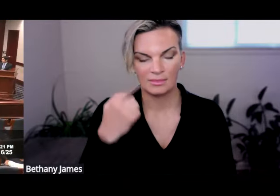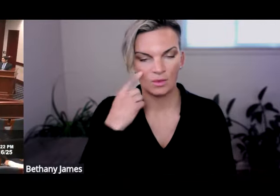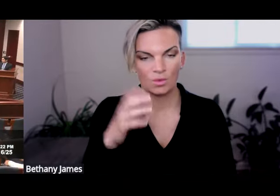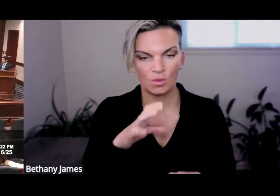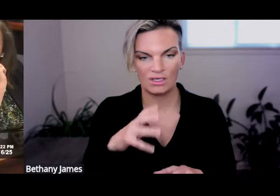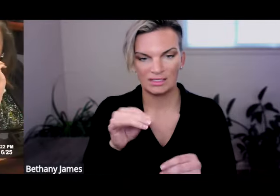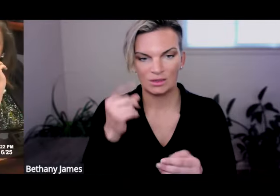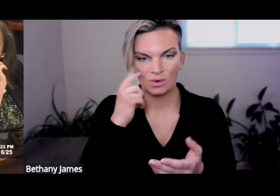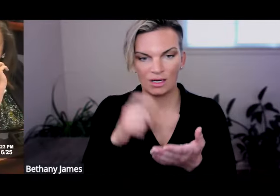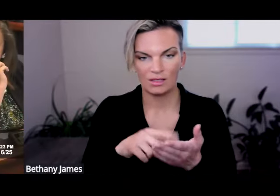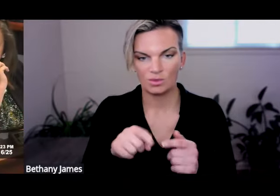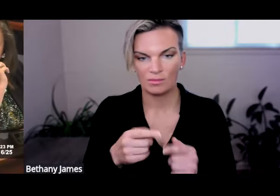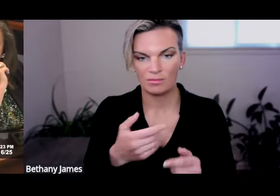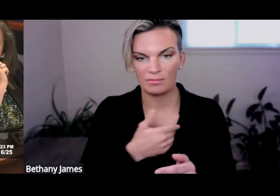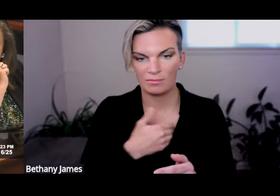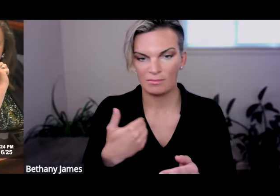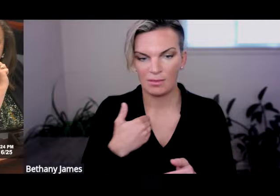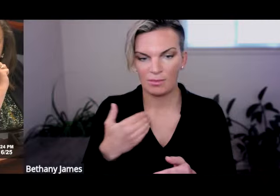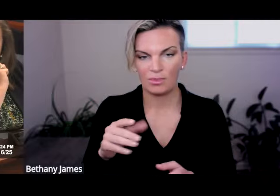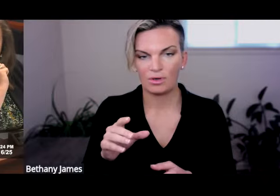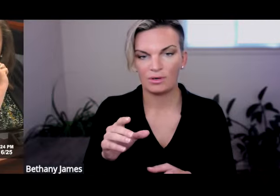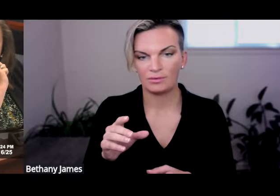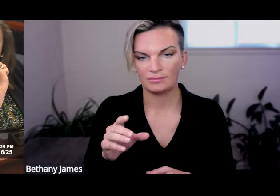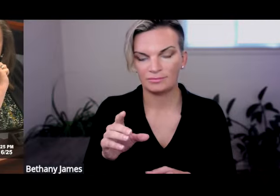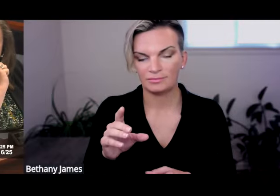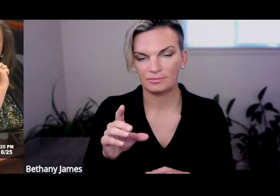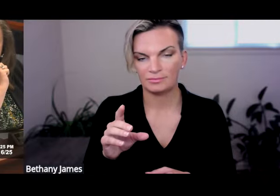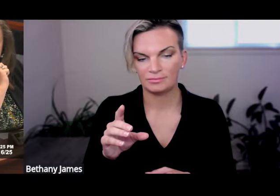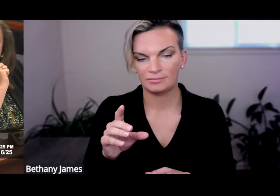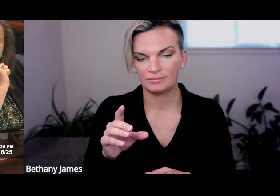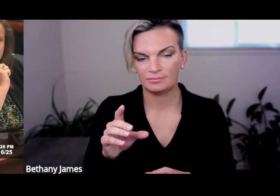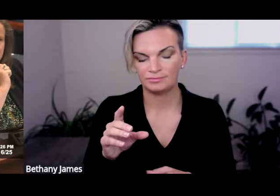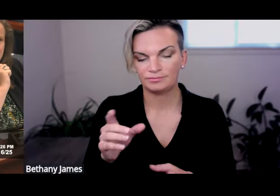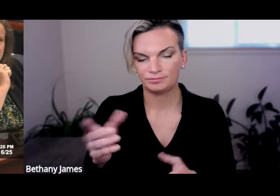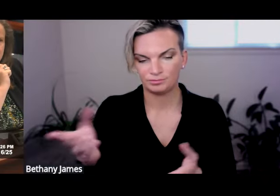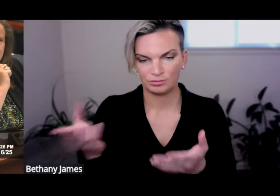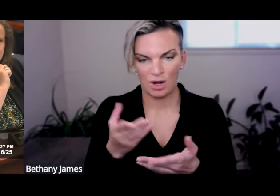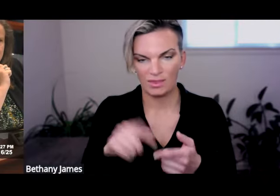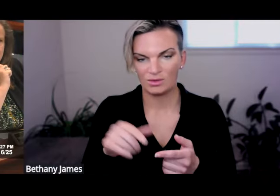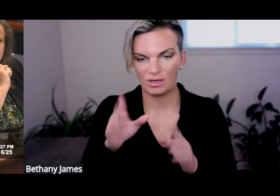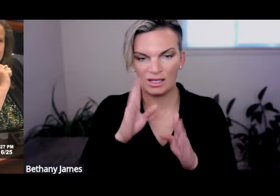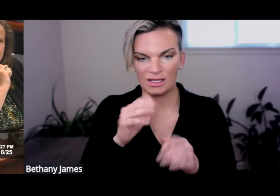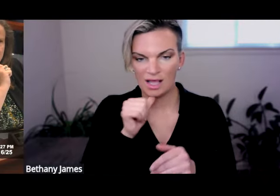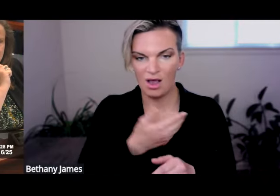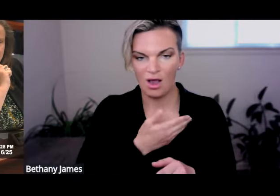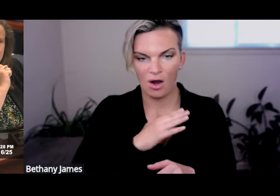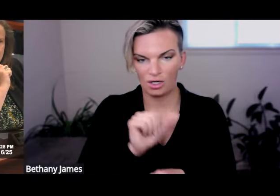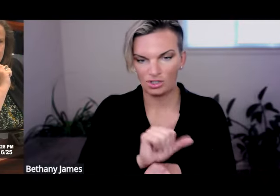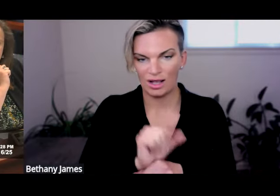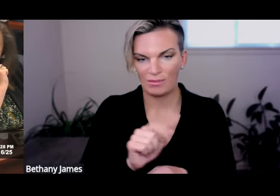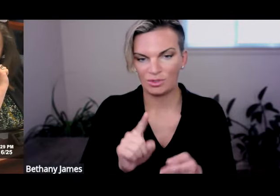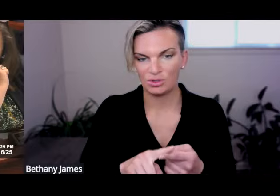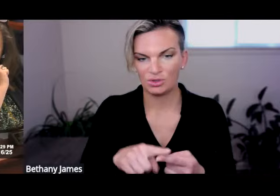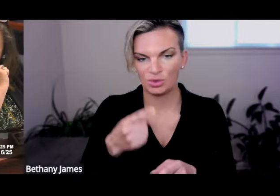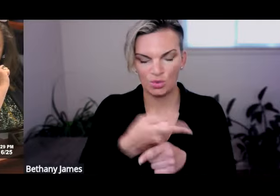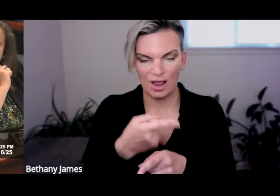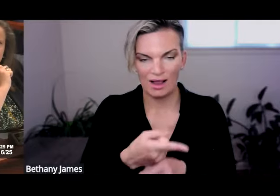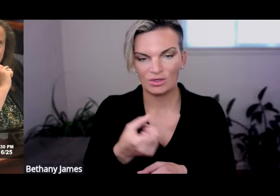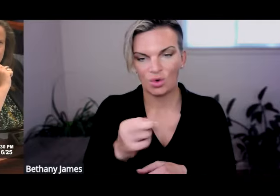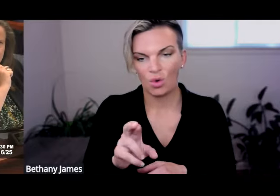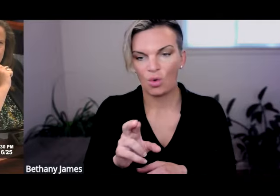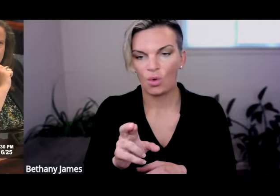recognize when Member Dawn brought this to our attention was that it was not our job to correct or conditionally approve